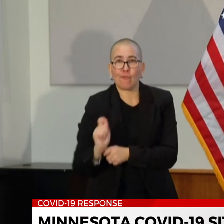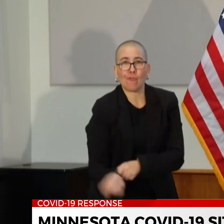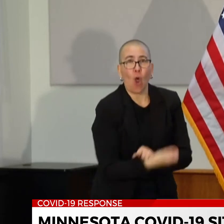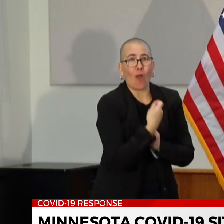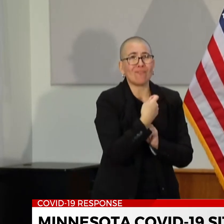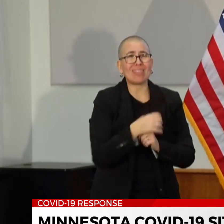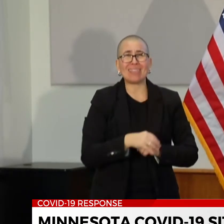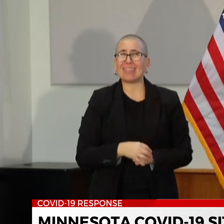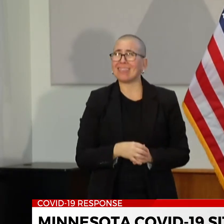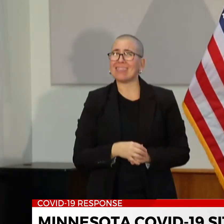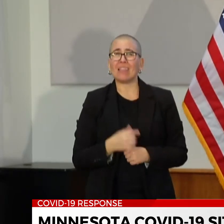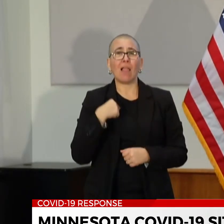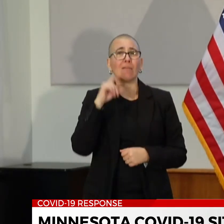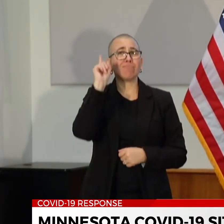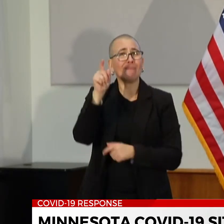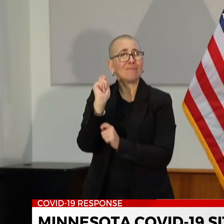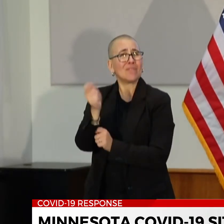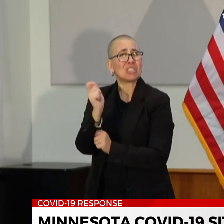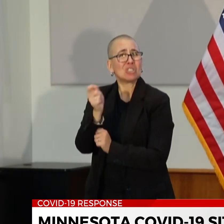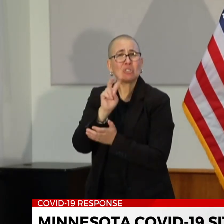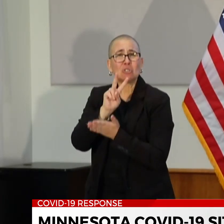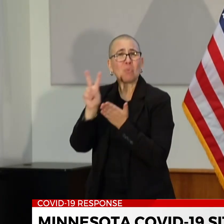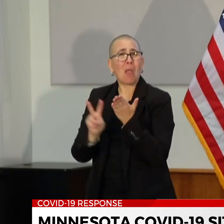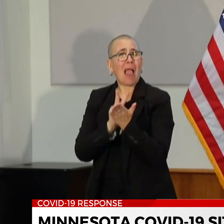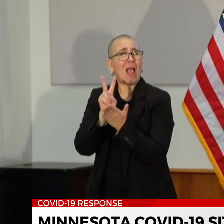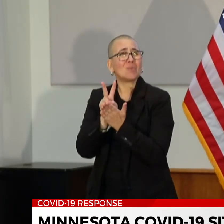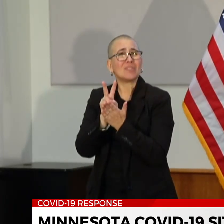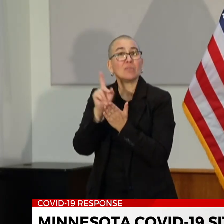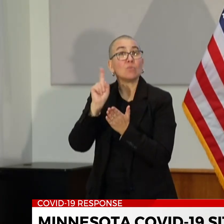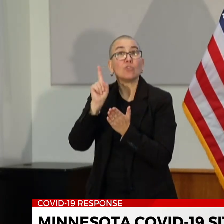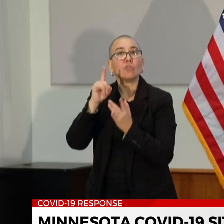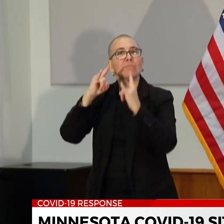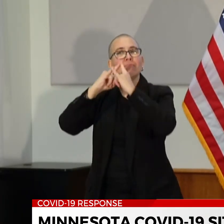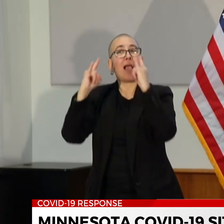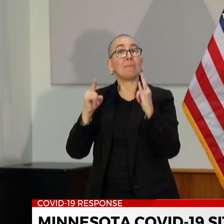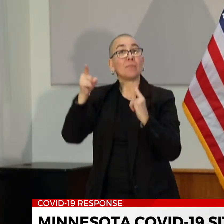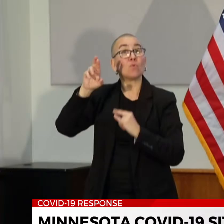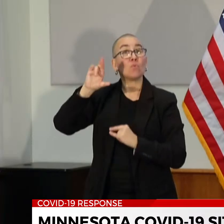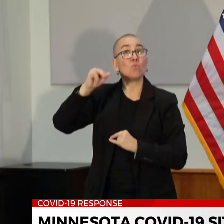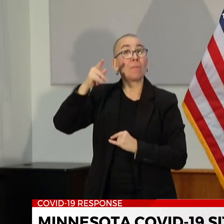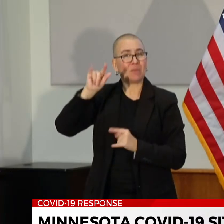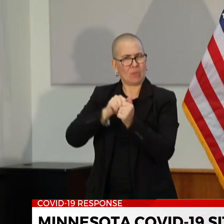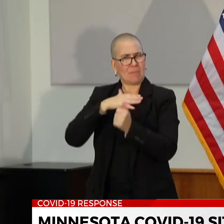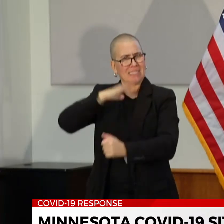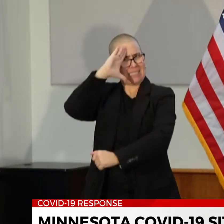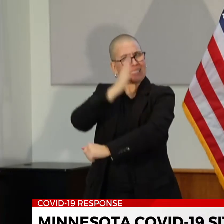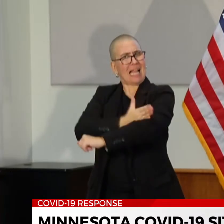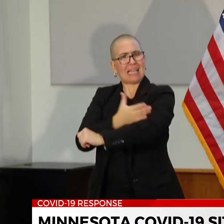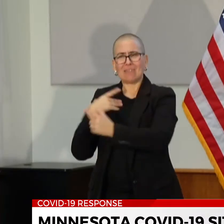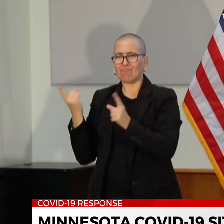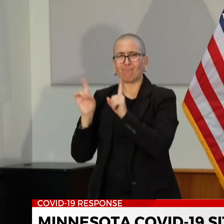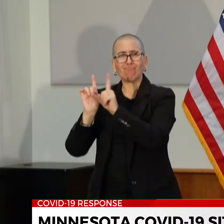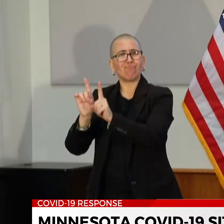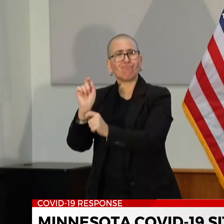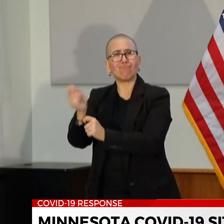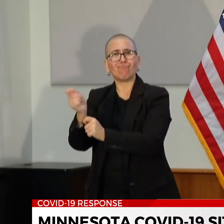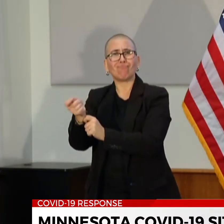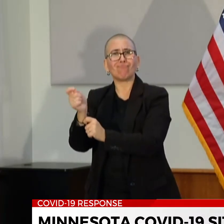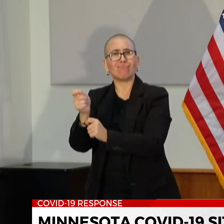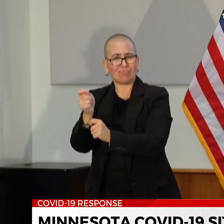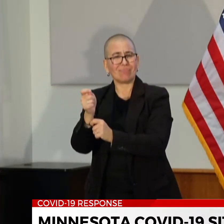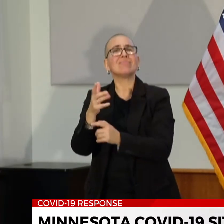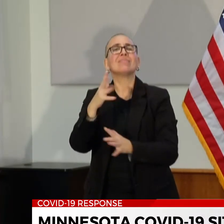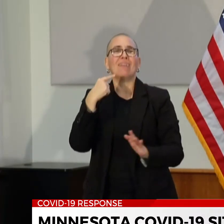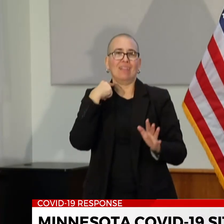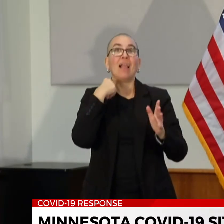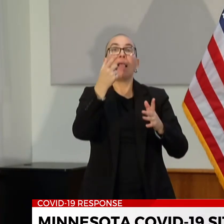for 2 hours at Farrell Lake on Camp Ripley with my son, and I pheasant hunted in Mankato for one morning. And